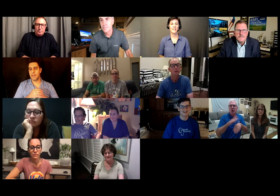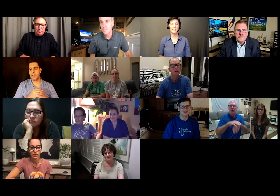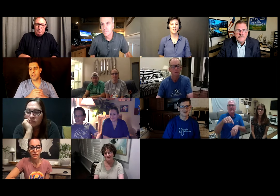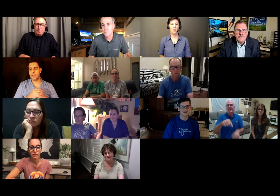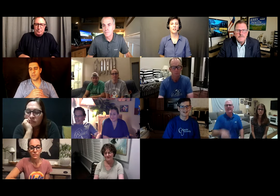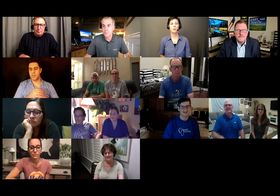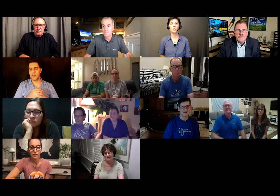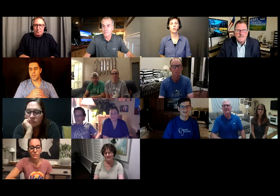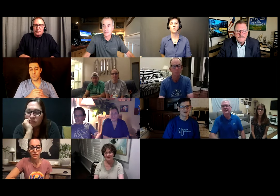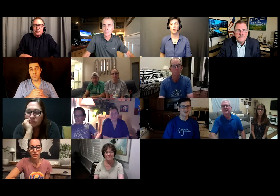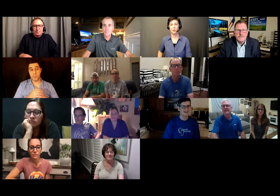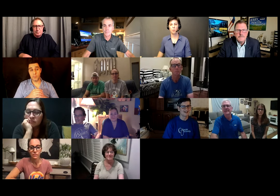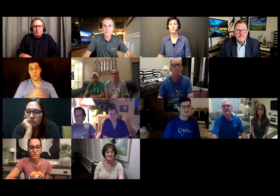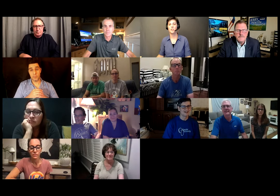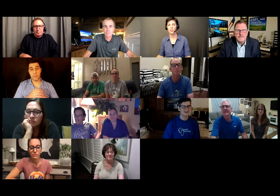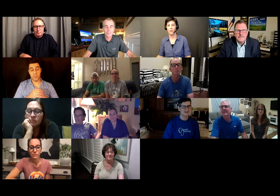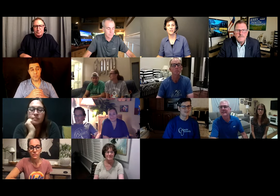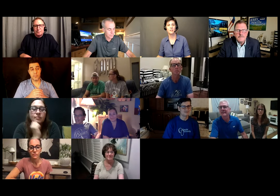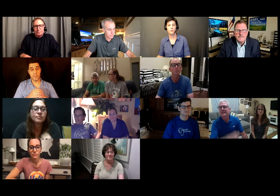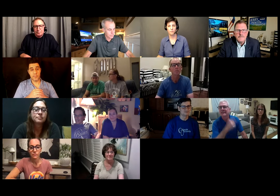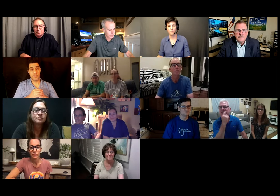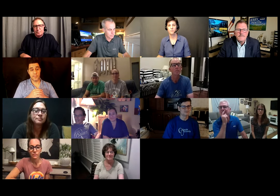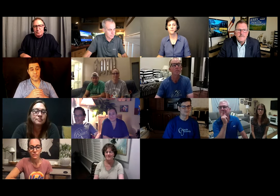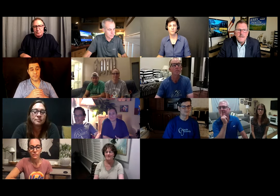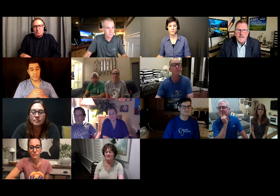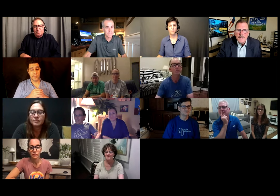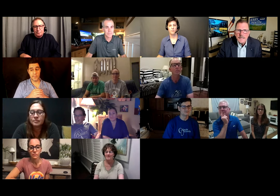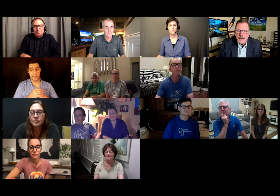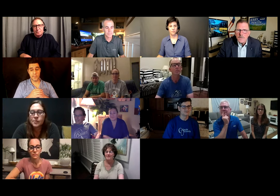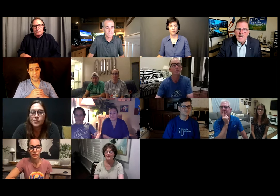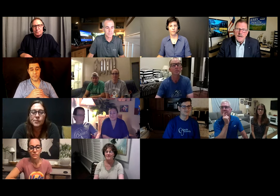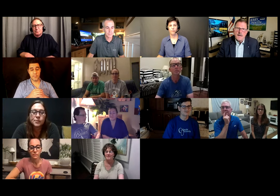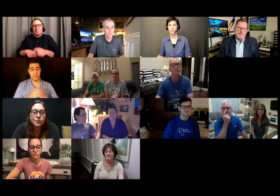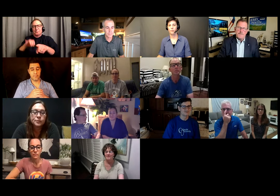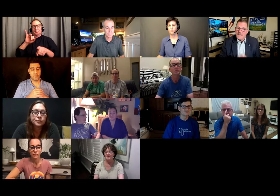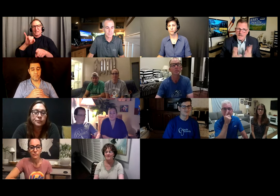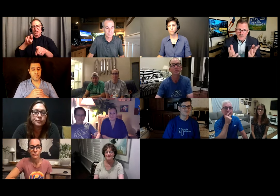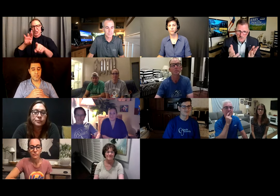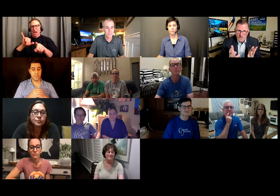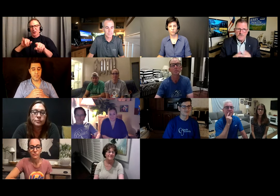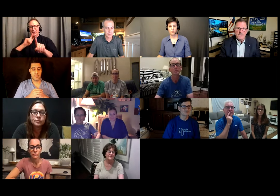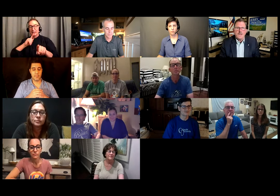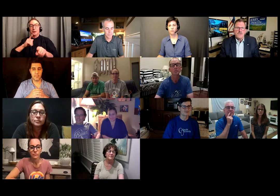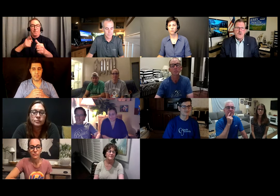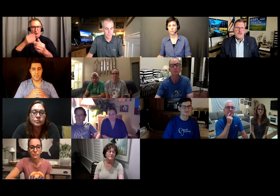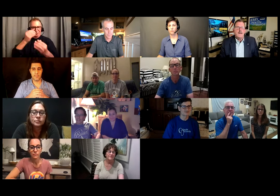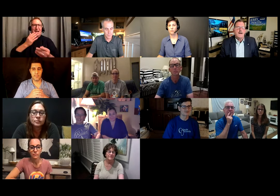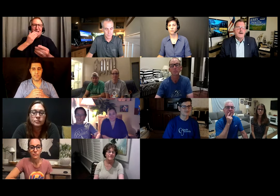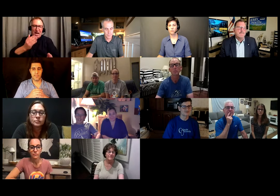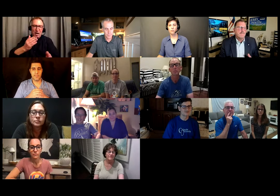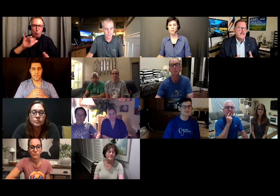I'm hesitant about that. So I'm curious about your position on this. Yeah, thank you for your question. Thank you,